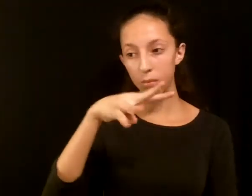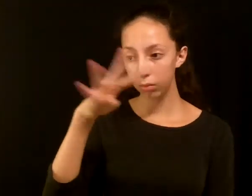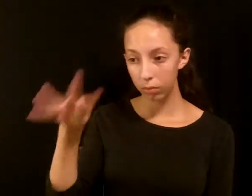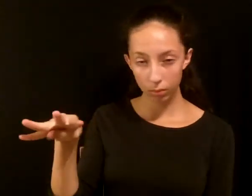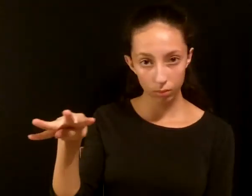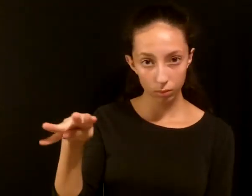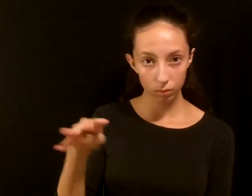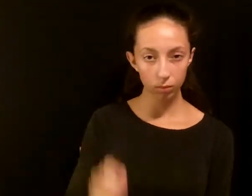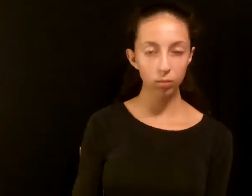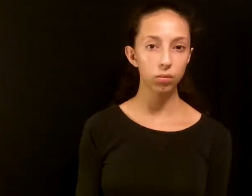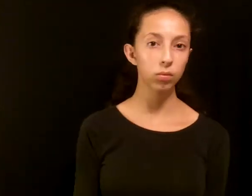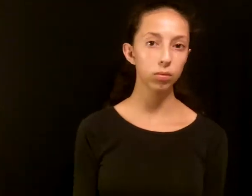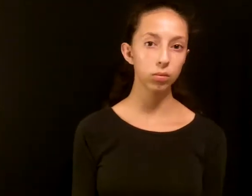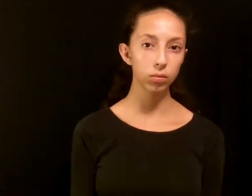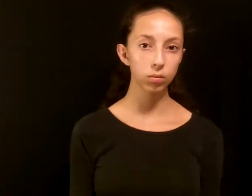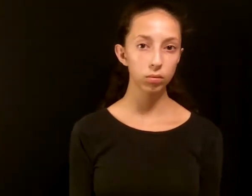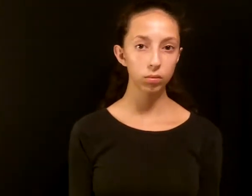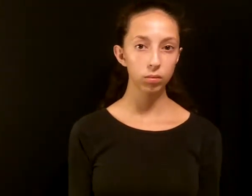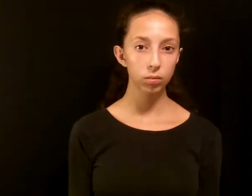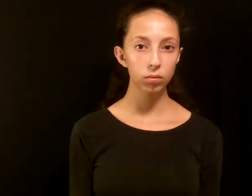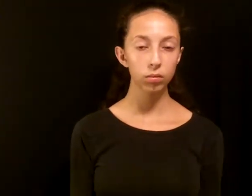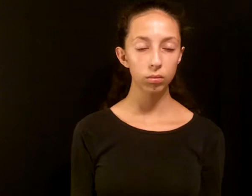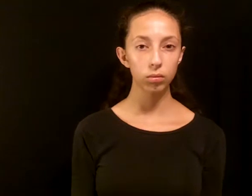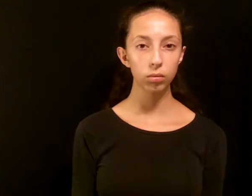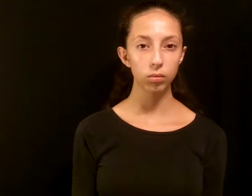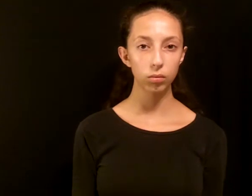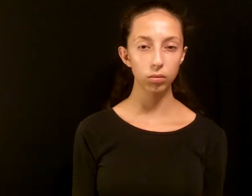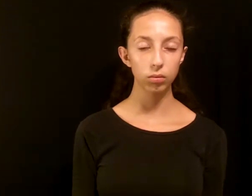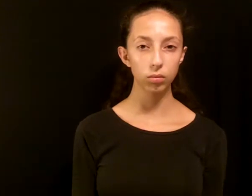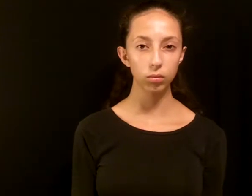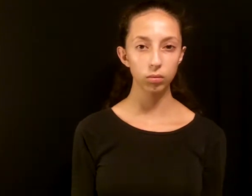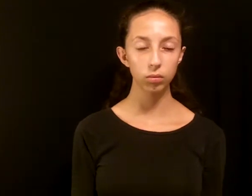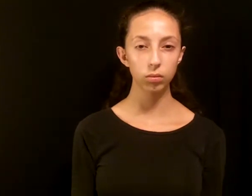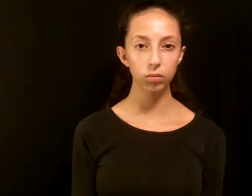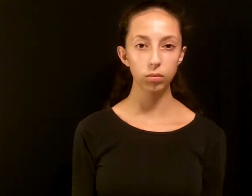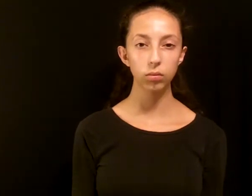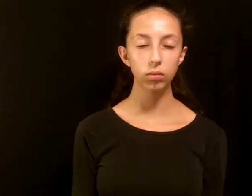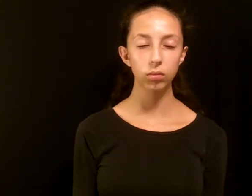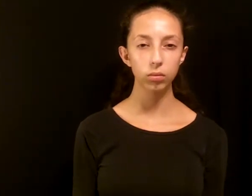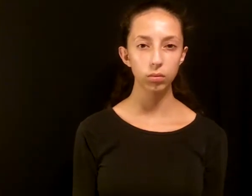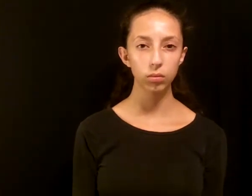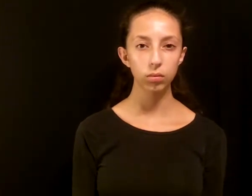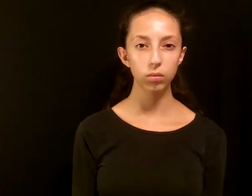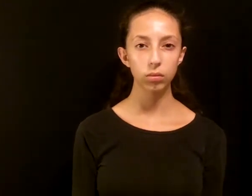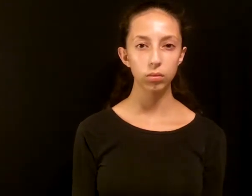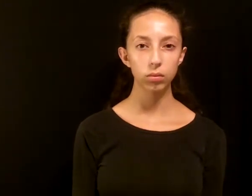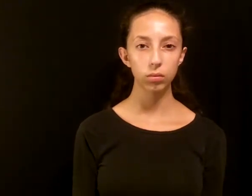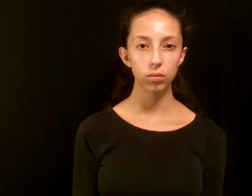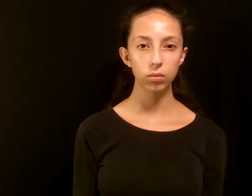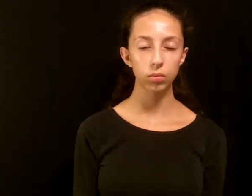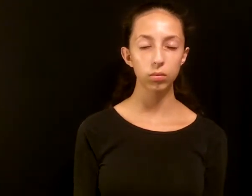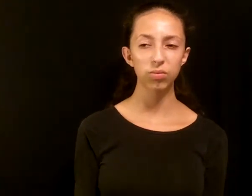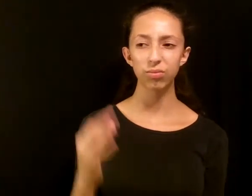1,244. Pretty much anything you do it that way. Your years, you can do 1914.